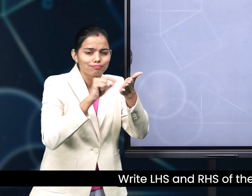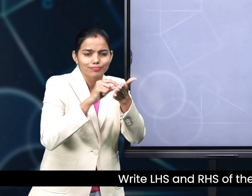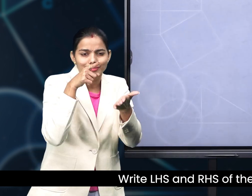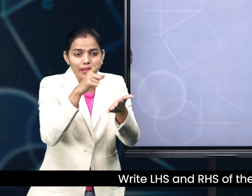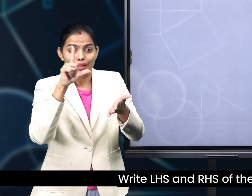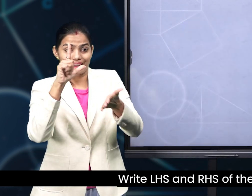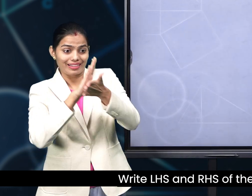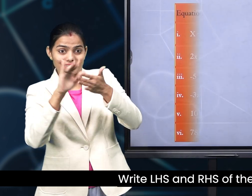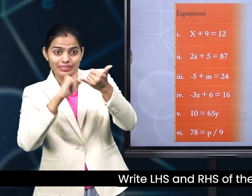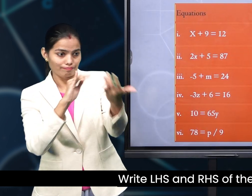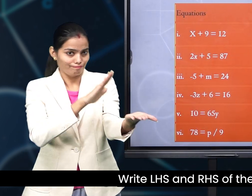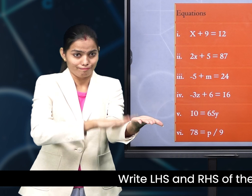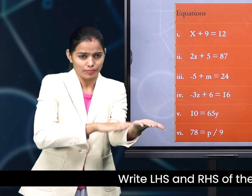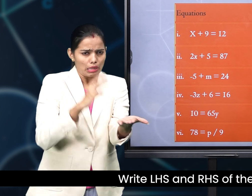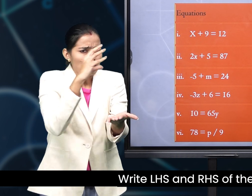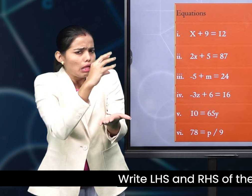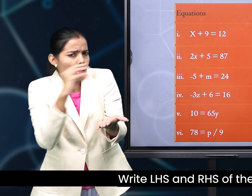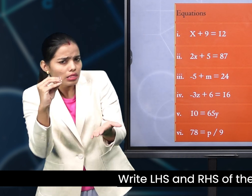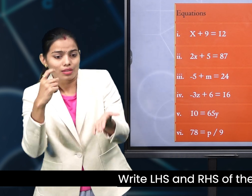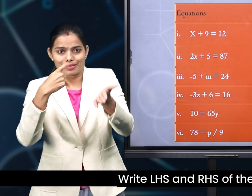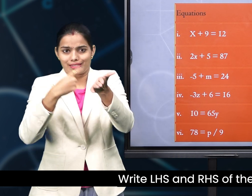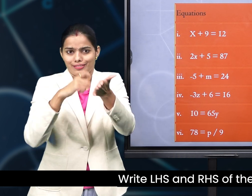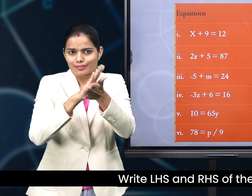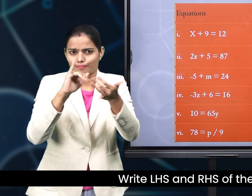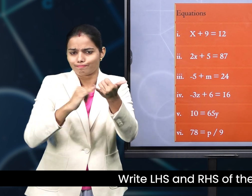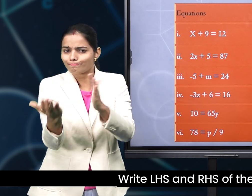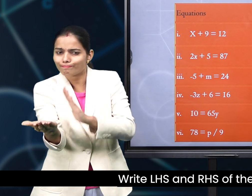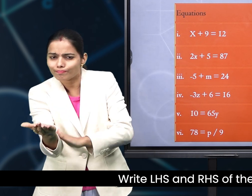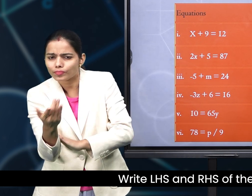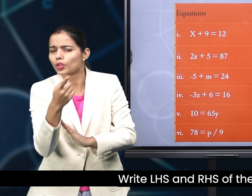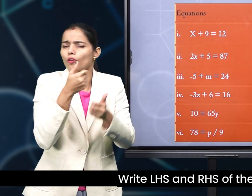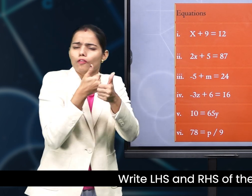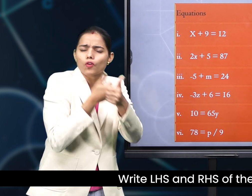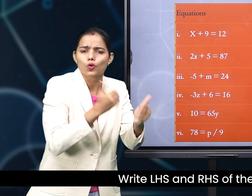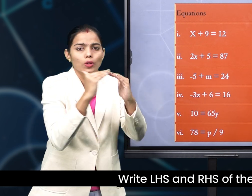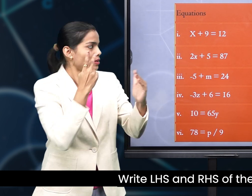Write LHS and RHS of the following equation.